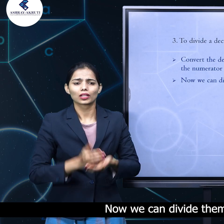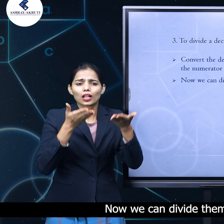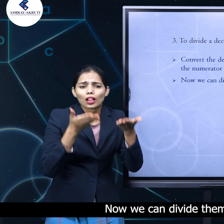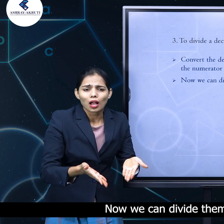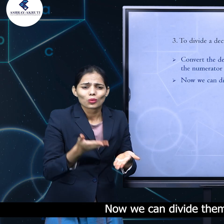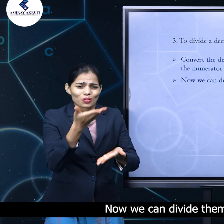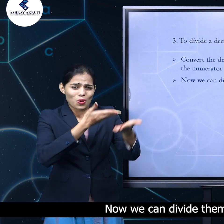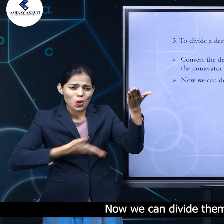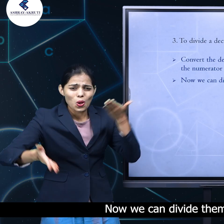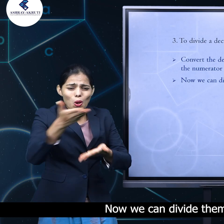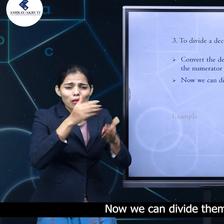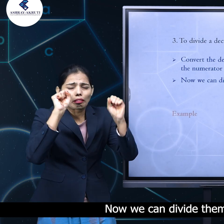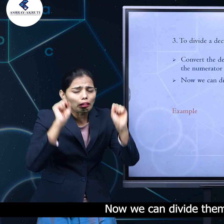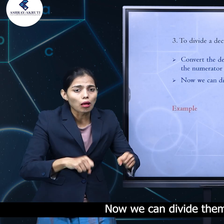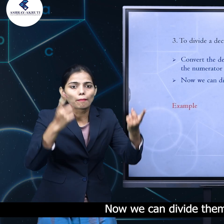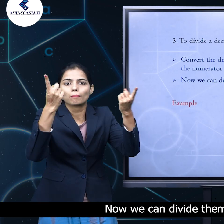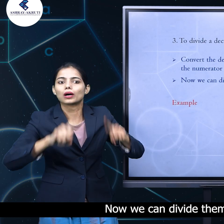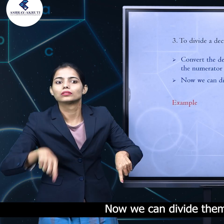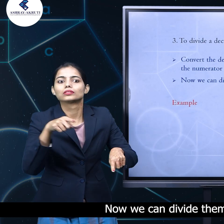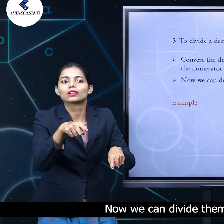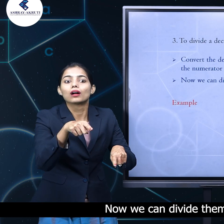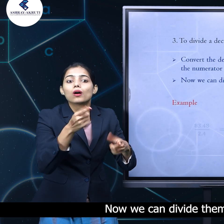Now we can divide them as we had done before.